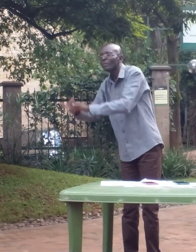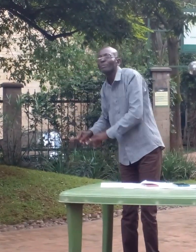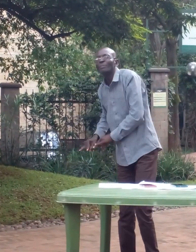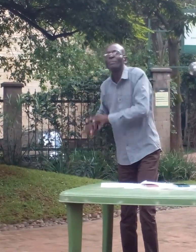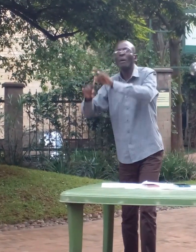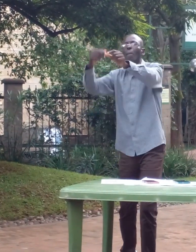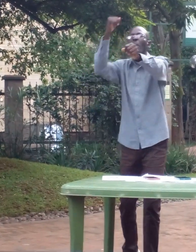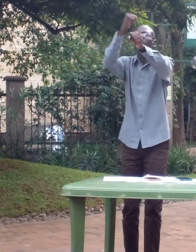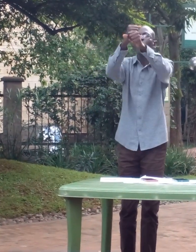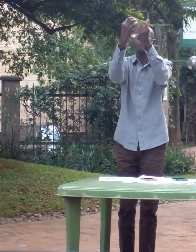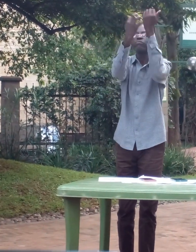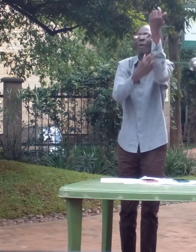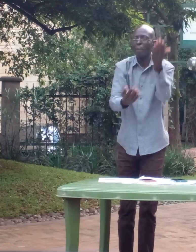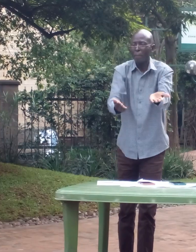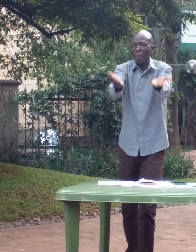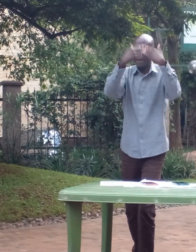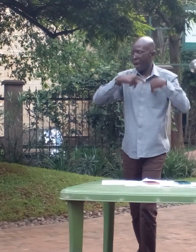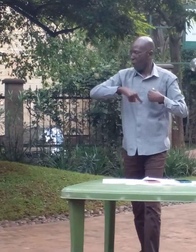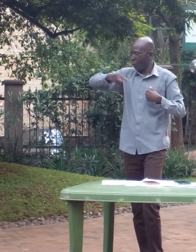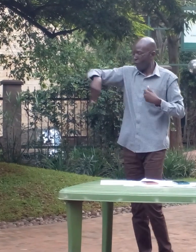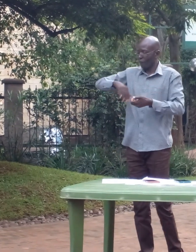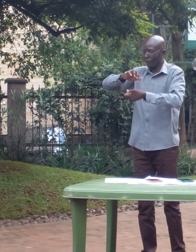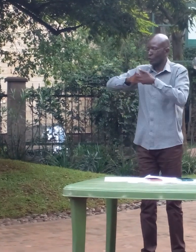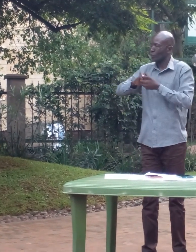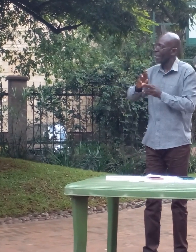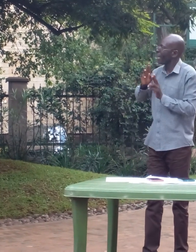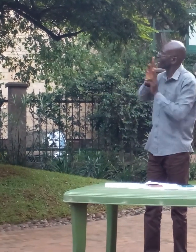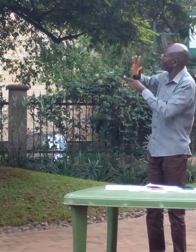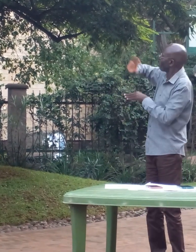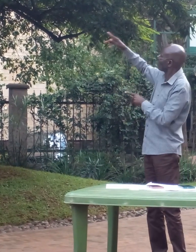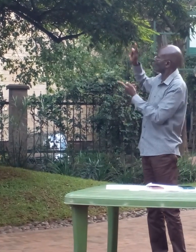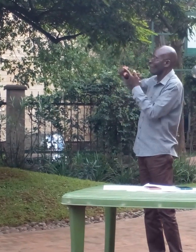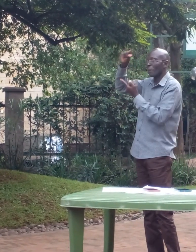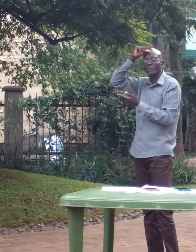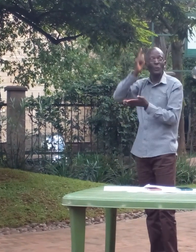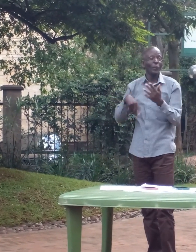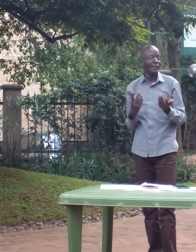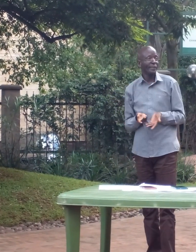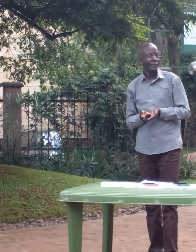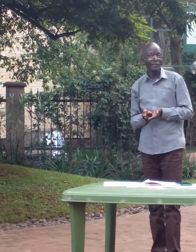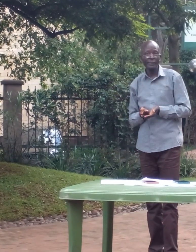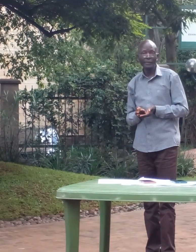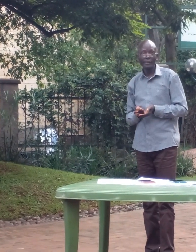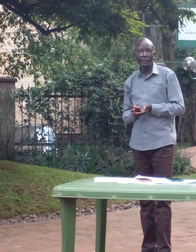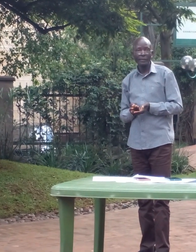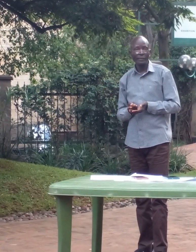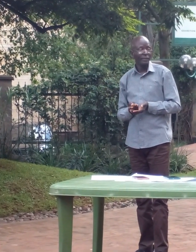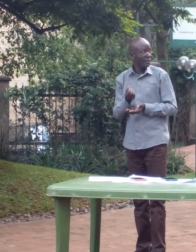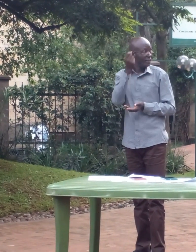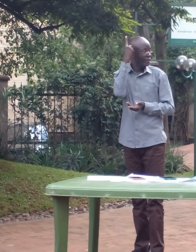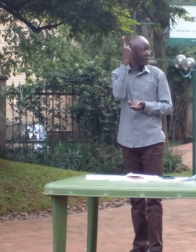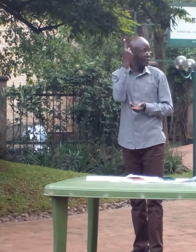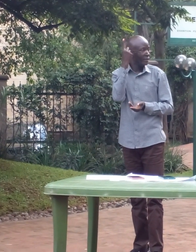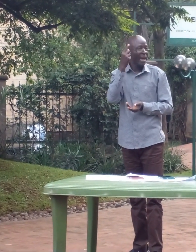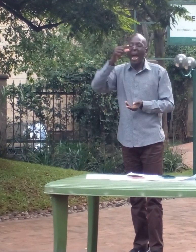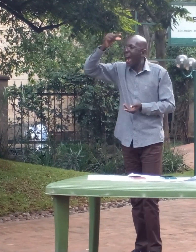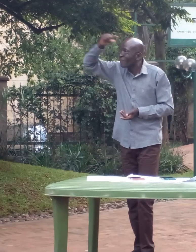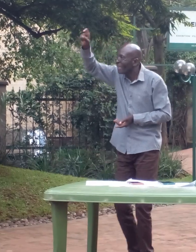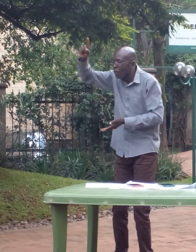from Olympics and then we perform poorly, we as a federation we have a very hard work to do the government, right?